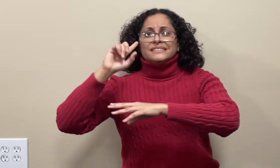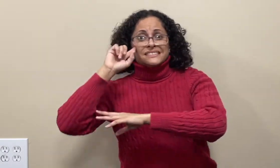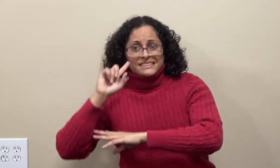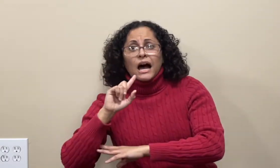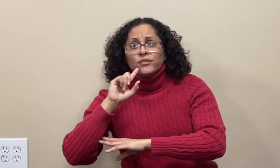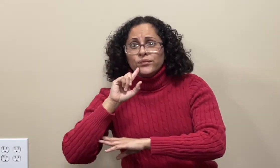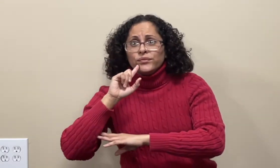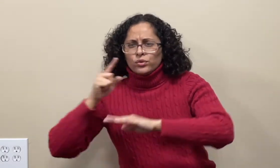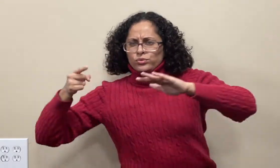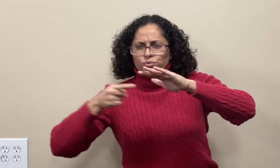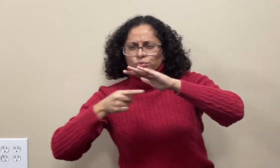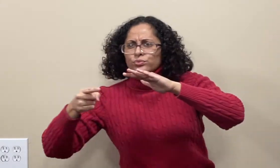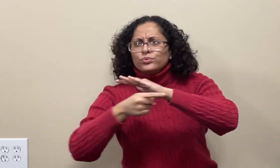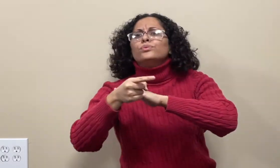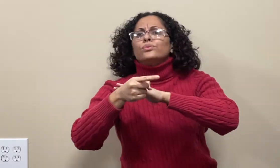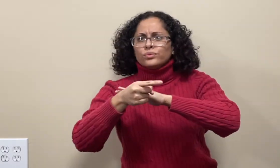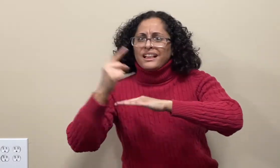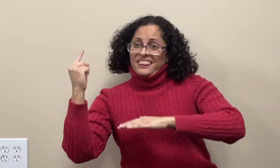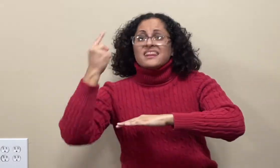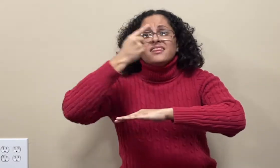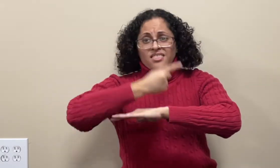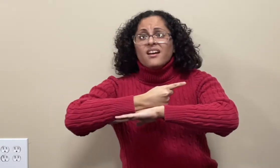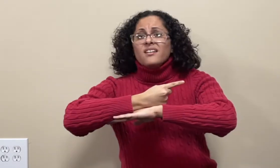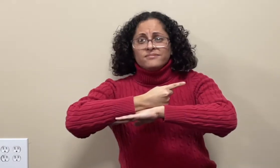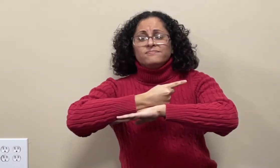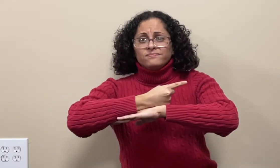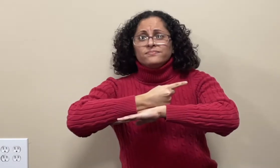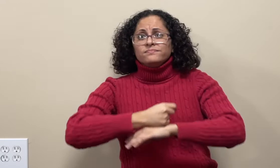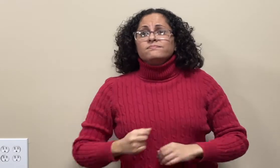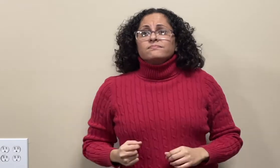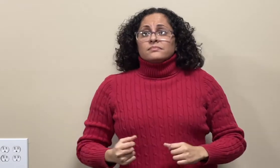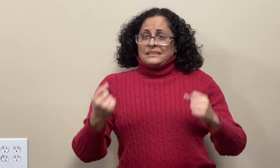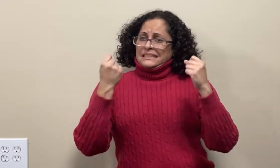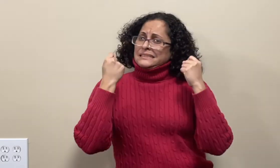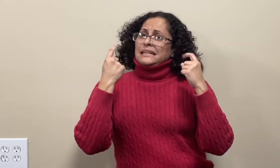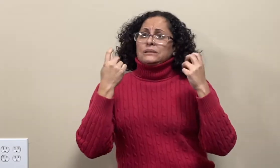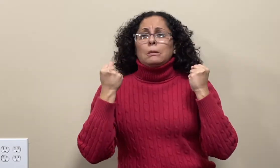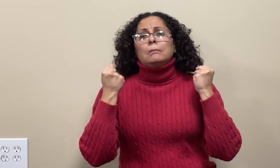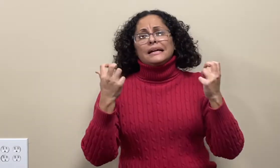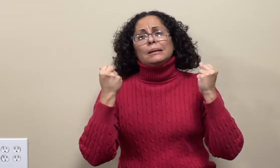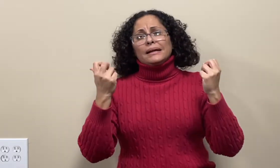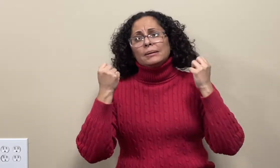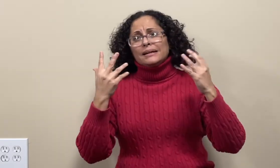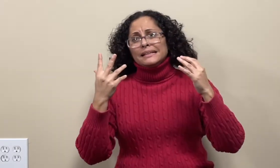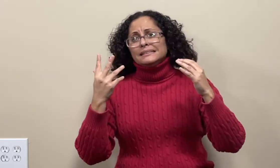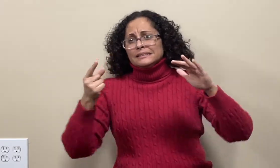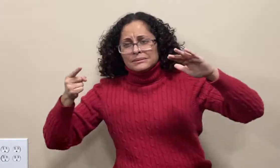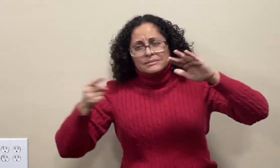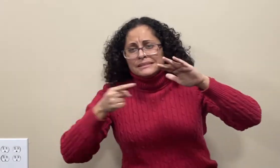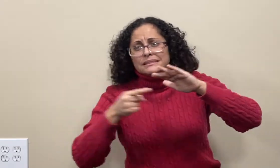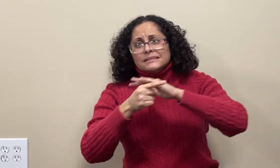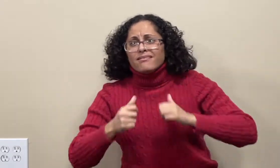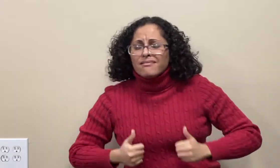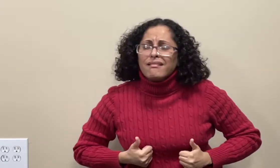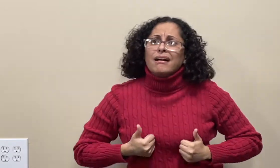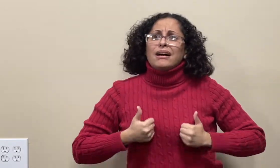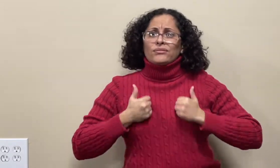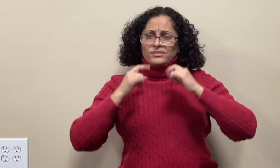living. Deaf refugees don't always have a say in which country they are ultimately